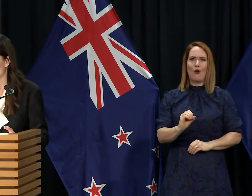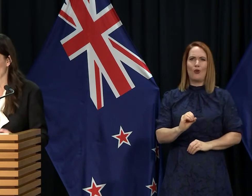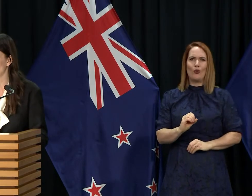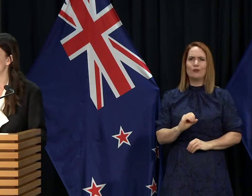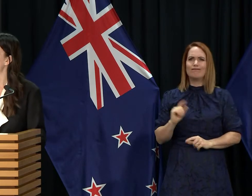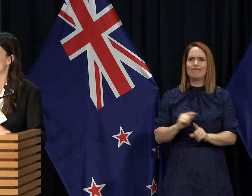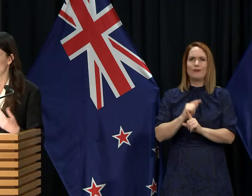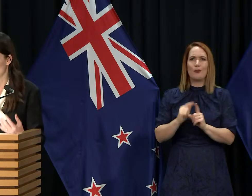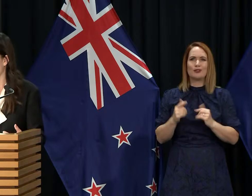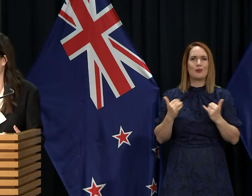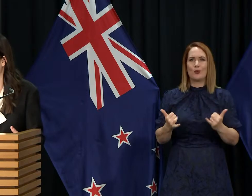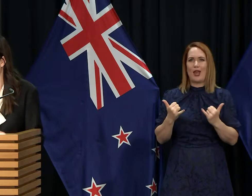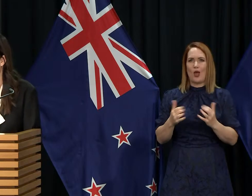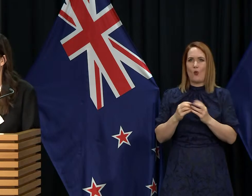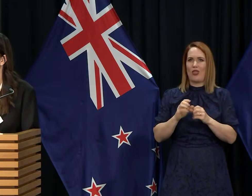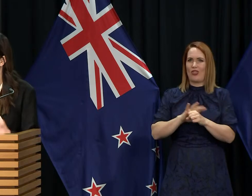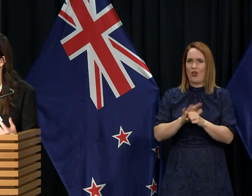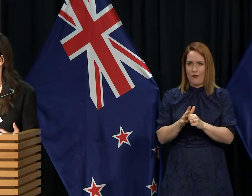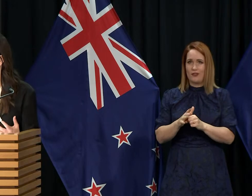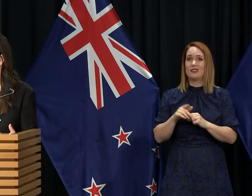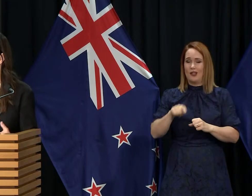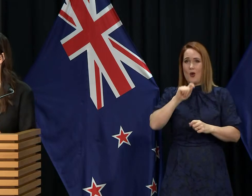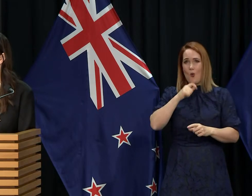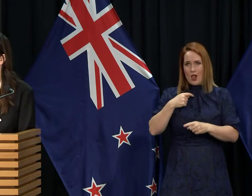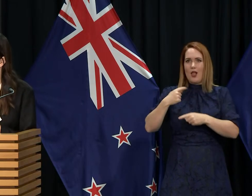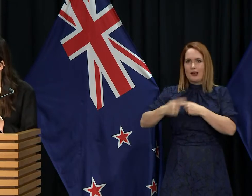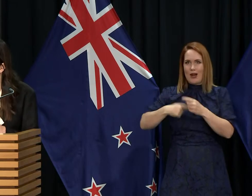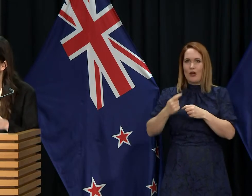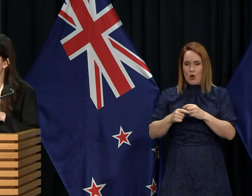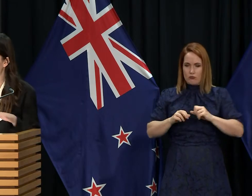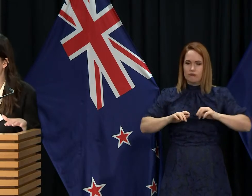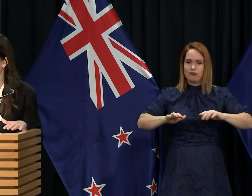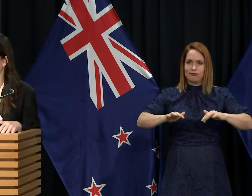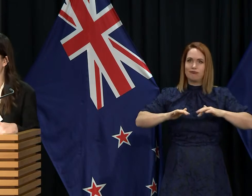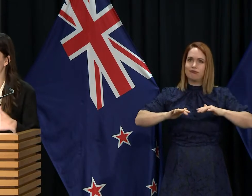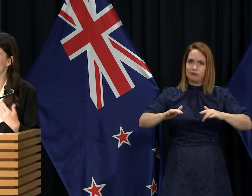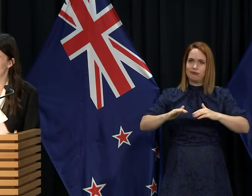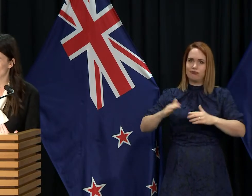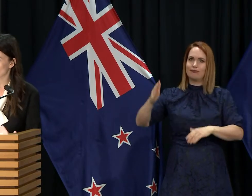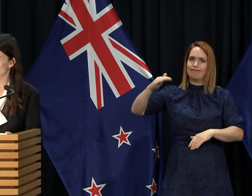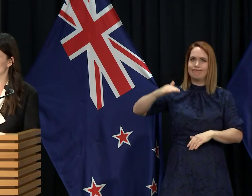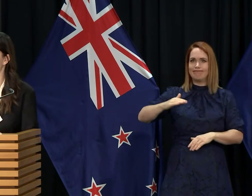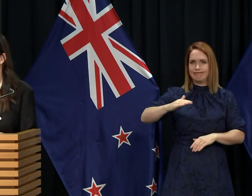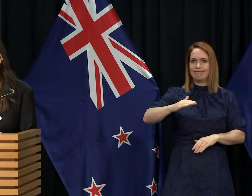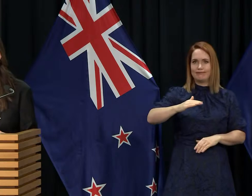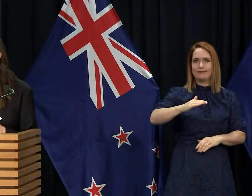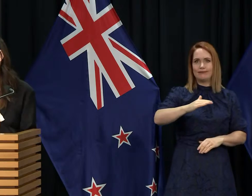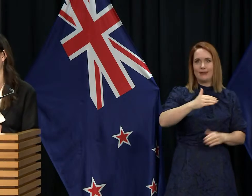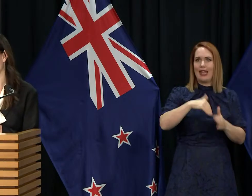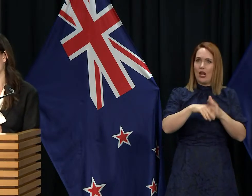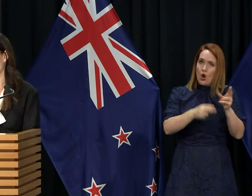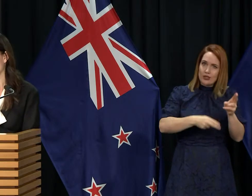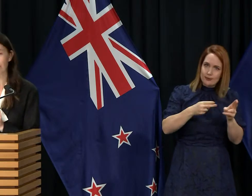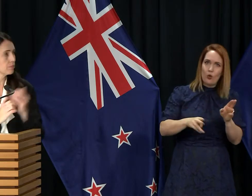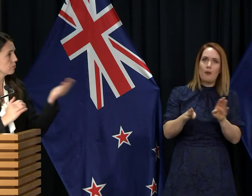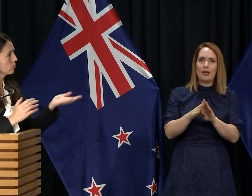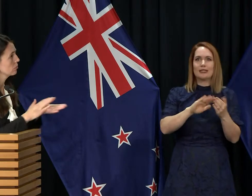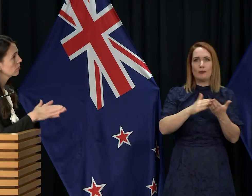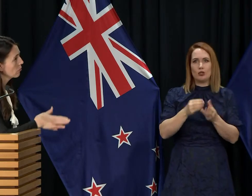next to nothing and we go on normally without COVID. There will be a baseline in our hospitals and in our